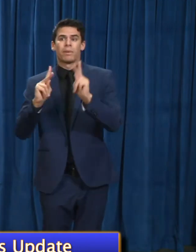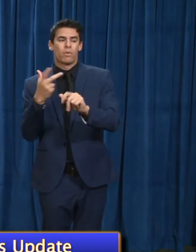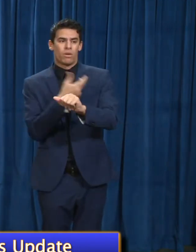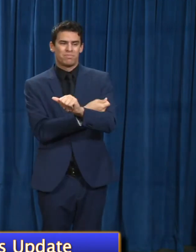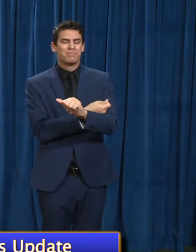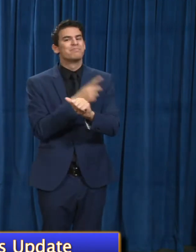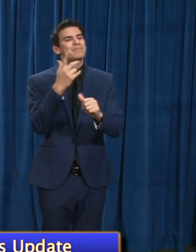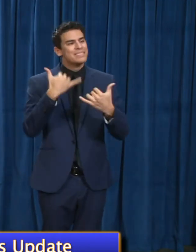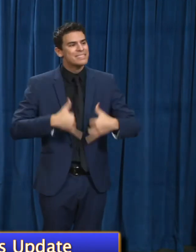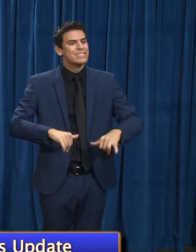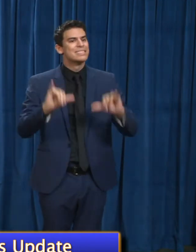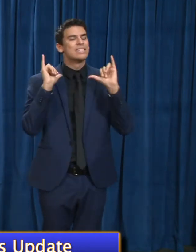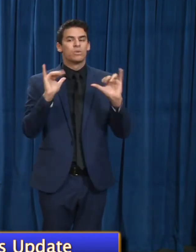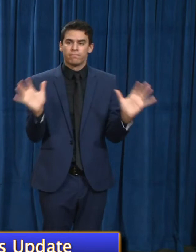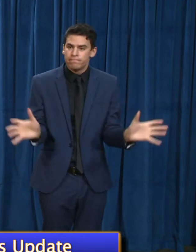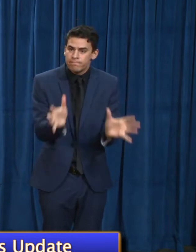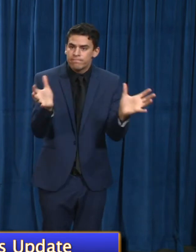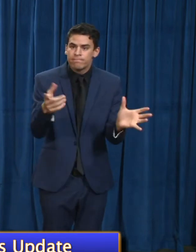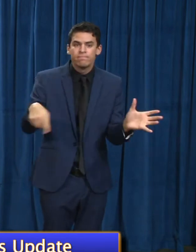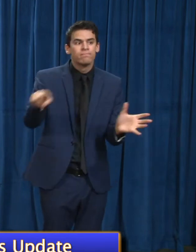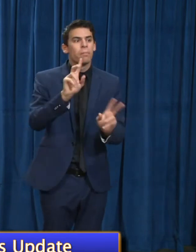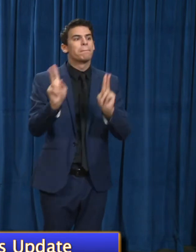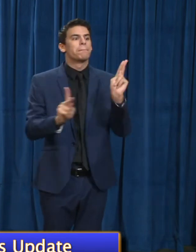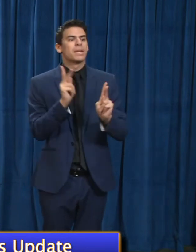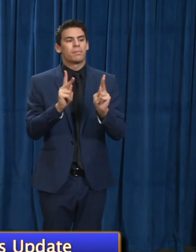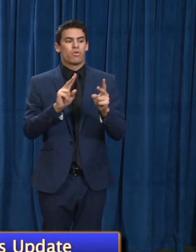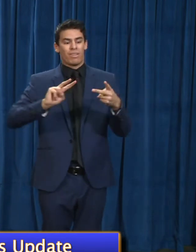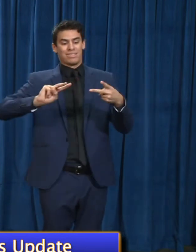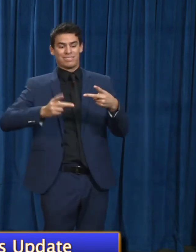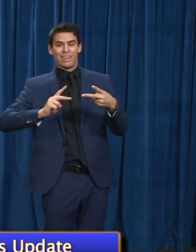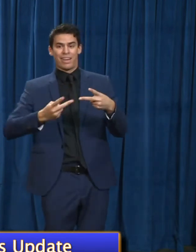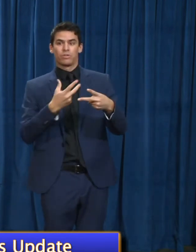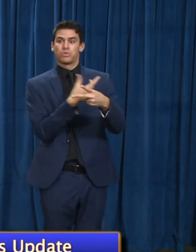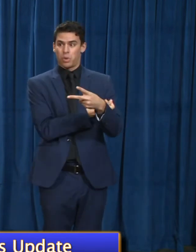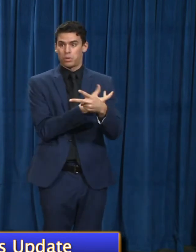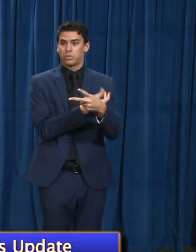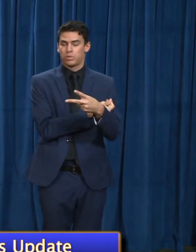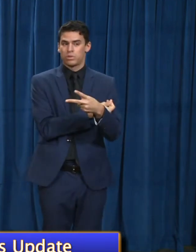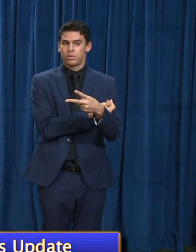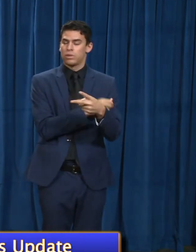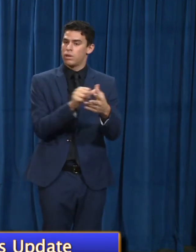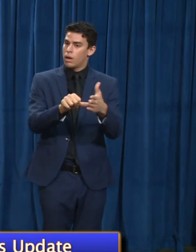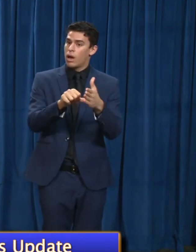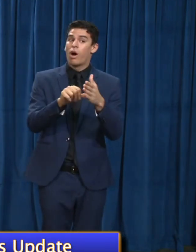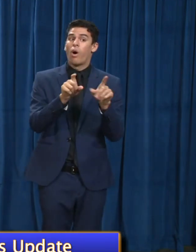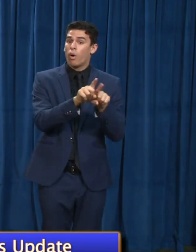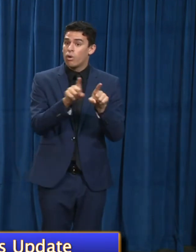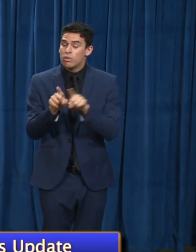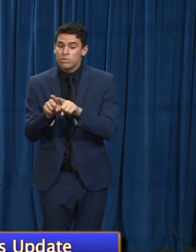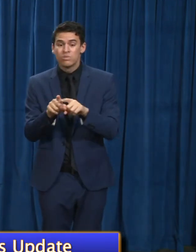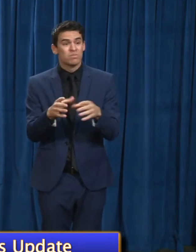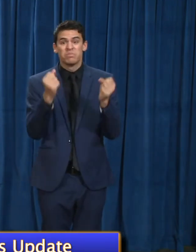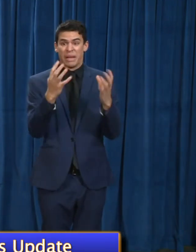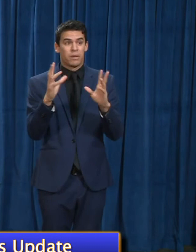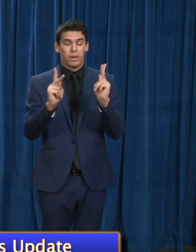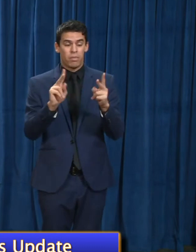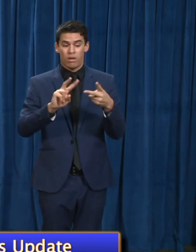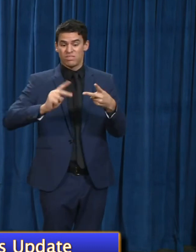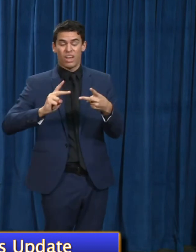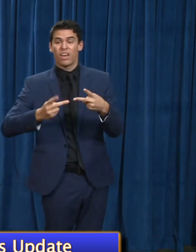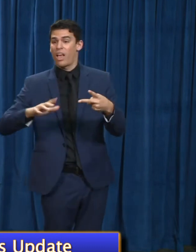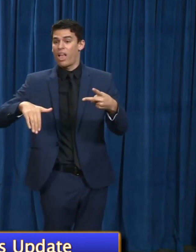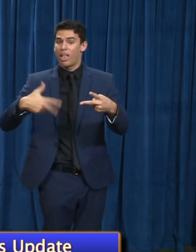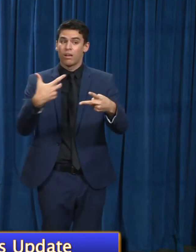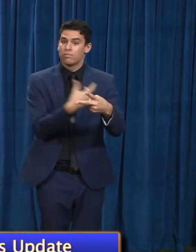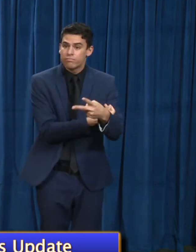the second dose, and I'm going to make emphasis in the number of people that have not been vaccinated with the second dose. And for those that